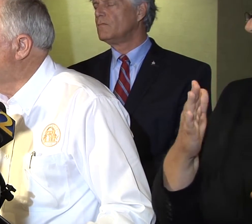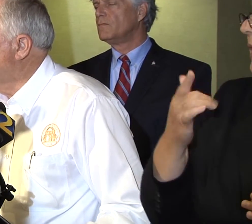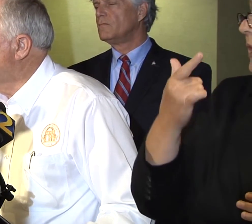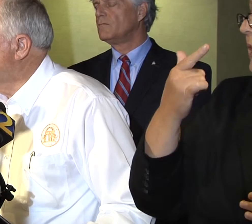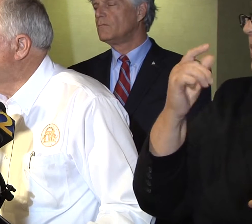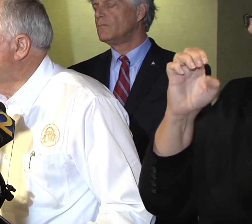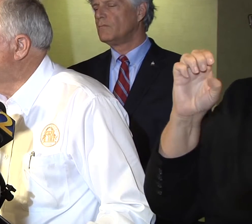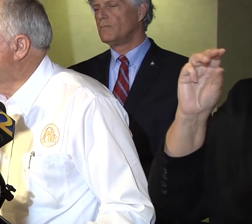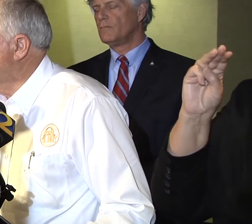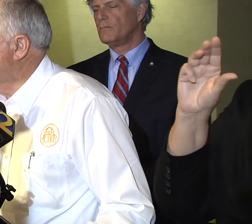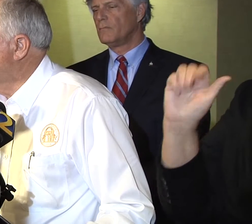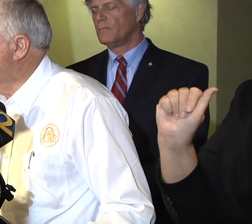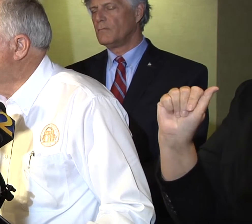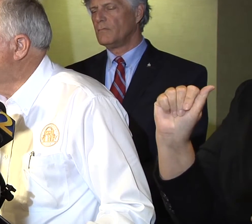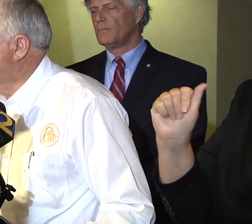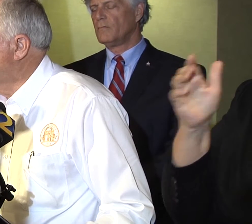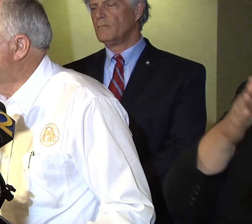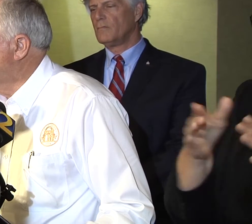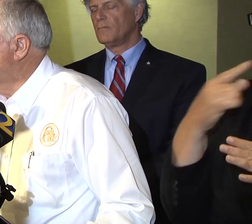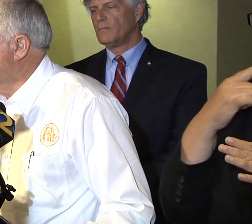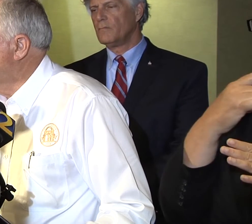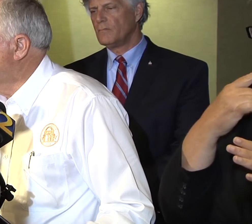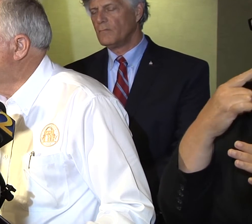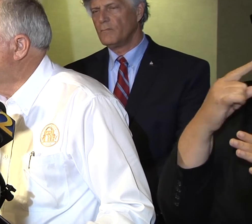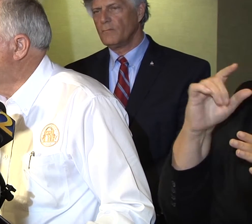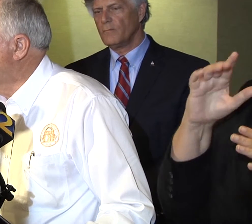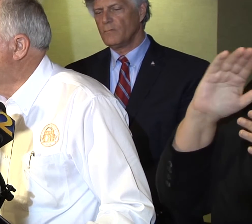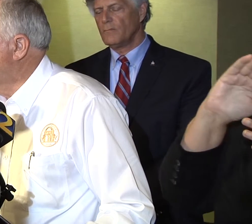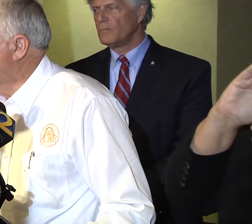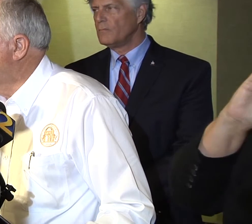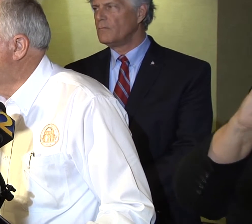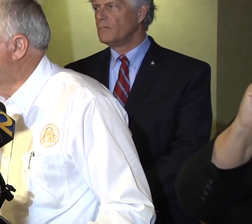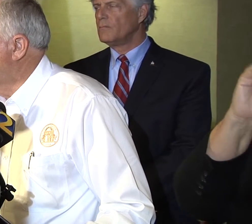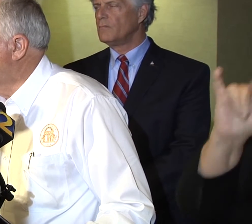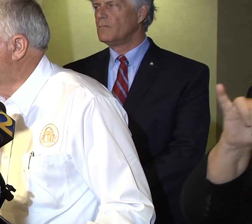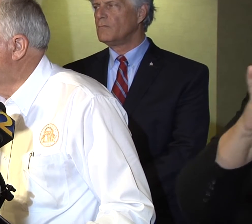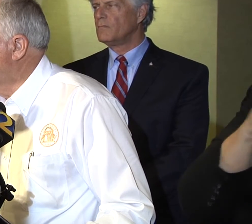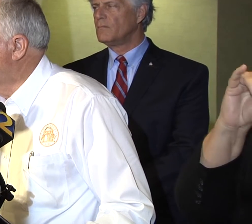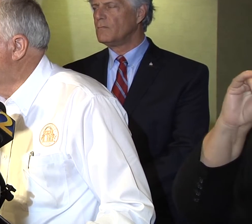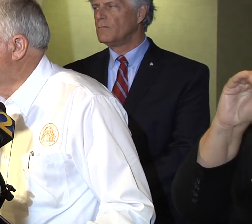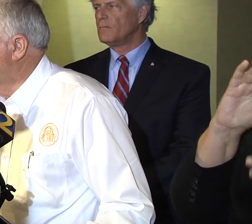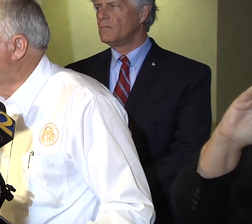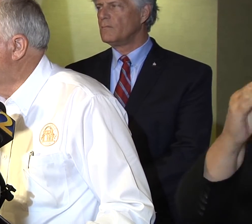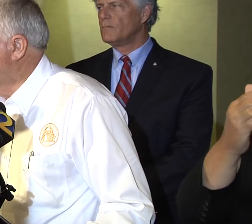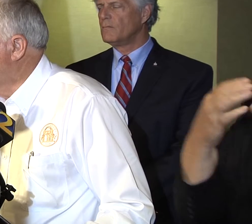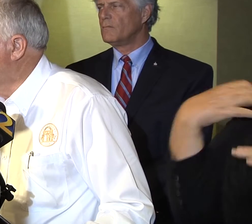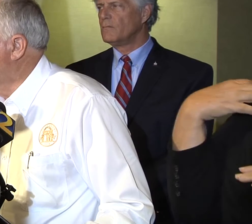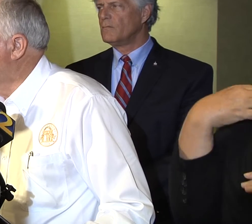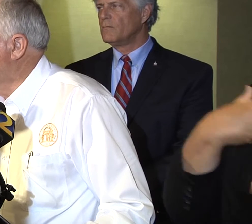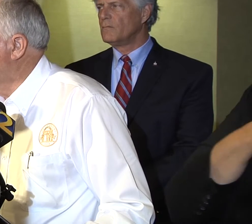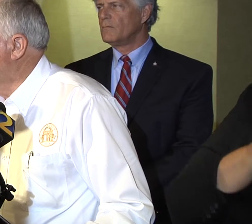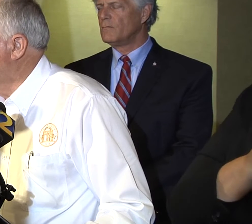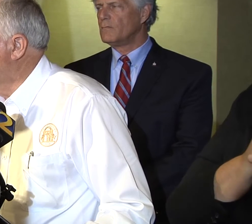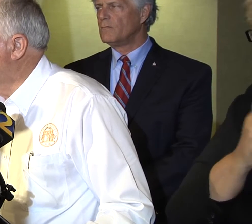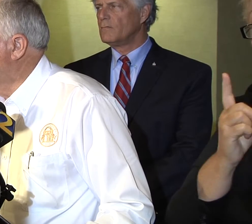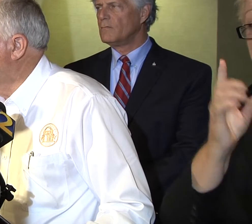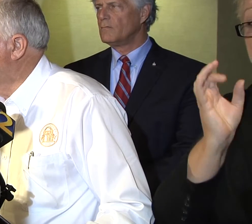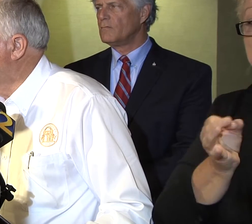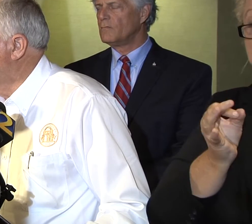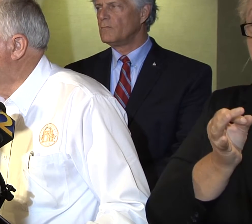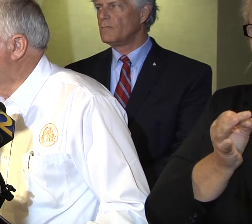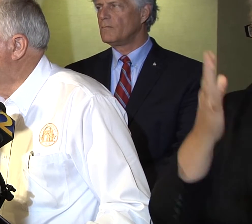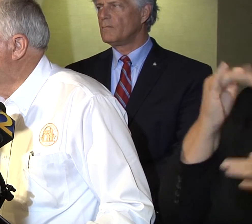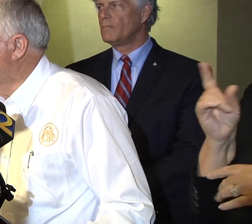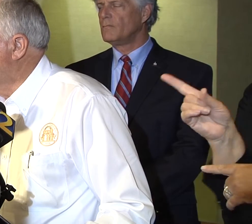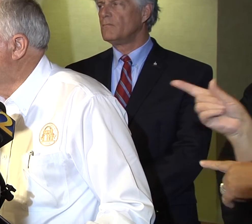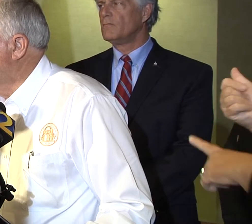GEMA's plan typically says that typically county and city officials make the call to issue an order evacuation. Why did you make the call, and is